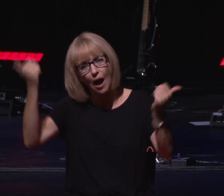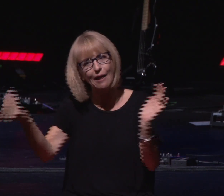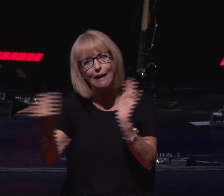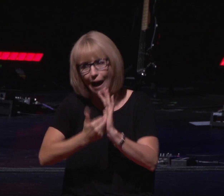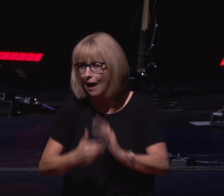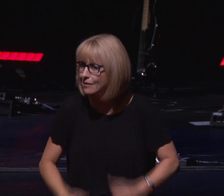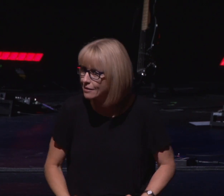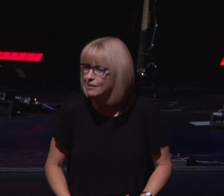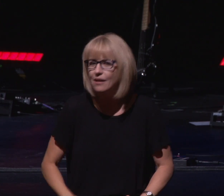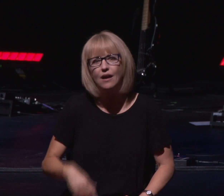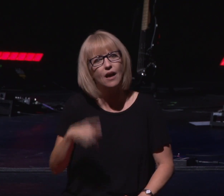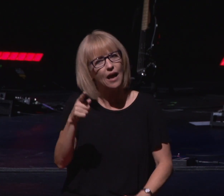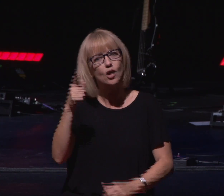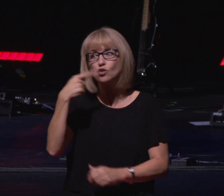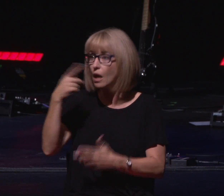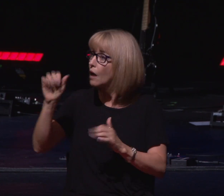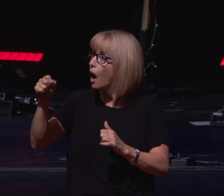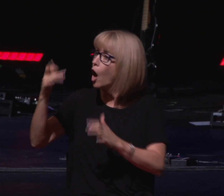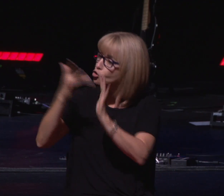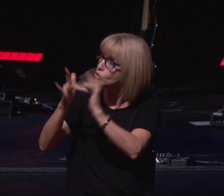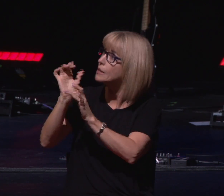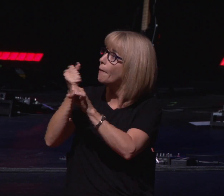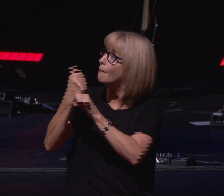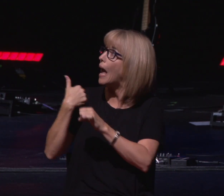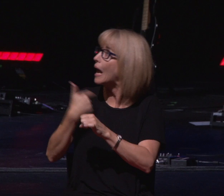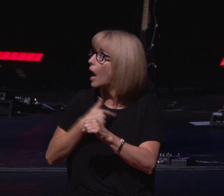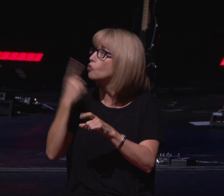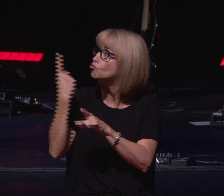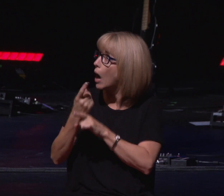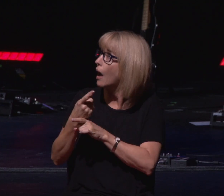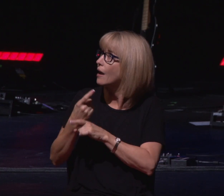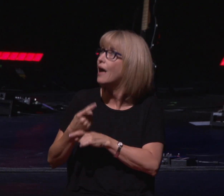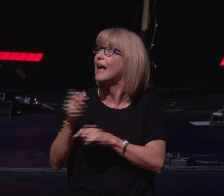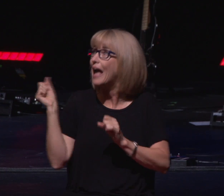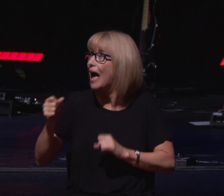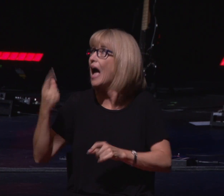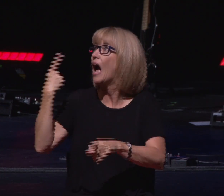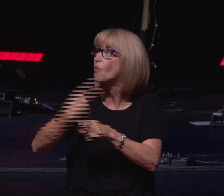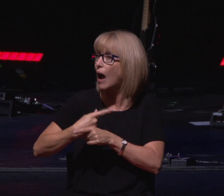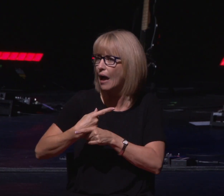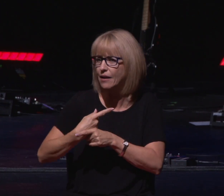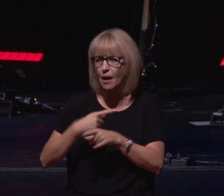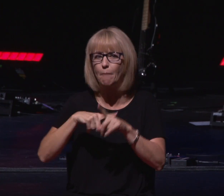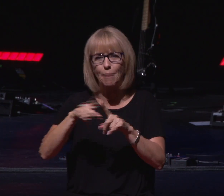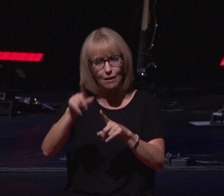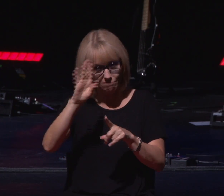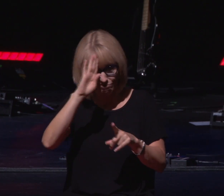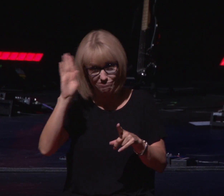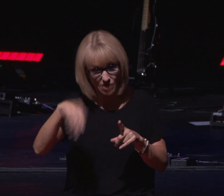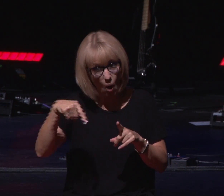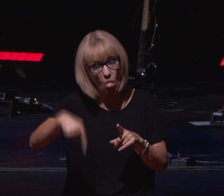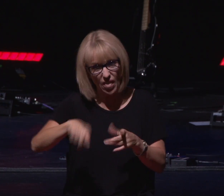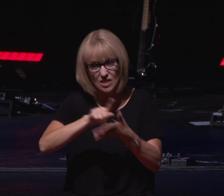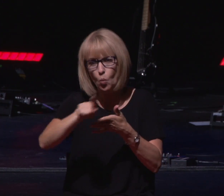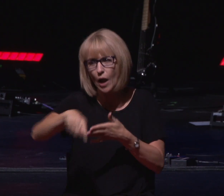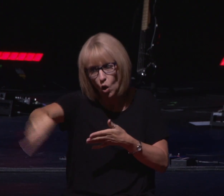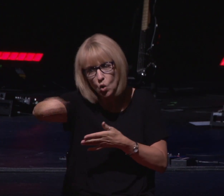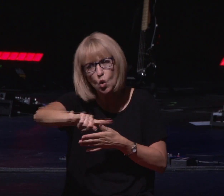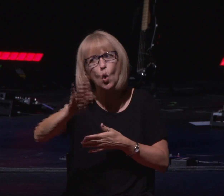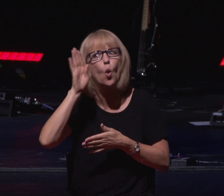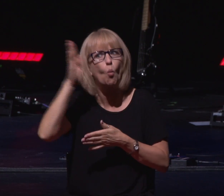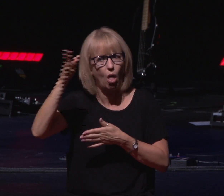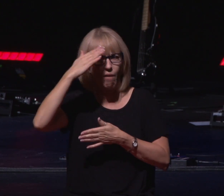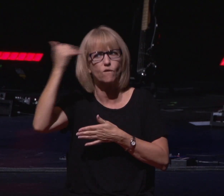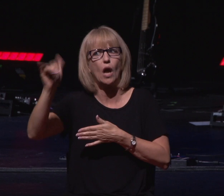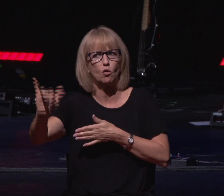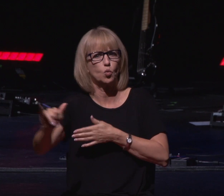right. Jesus created all of us. He loves every one of us. We were going to do this. But sometime during this week, we're going to have the tendency to slip back